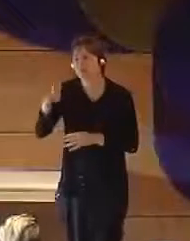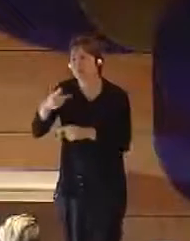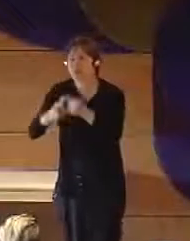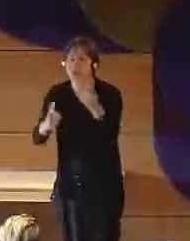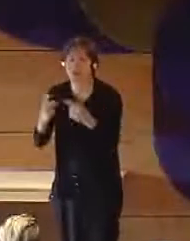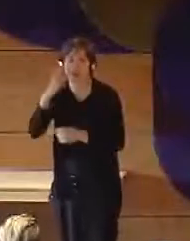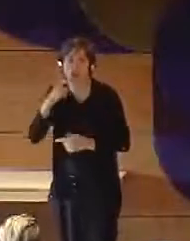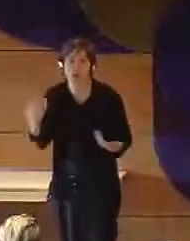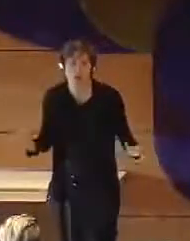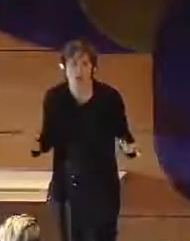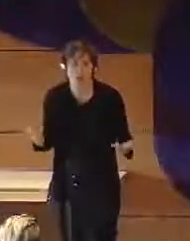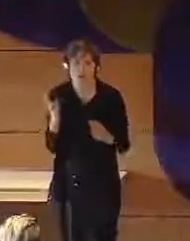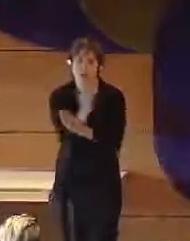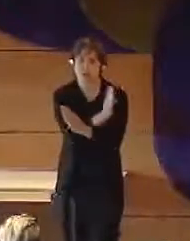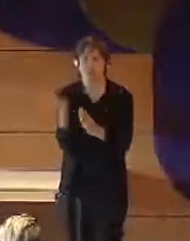still be normal.